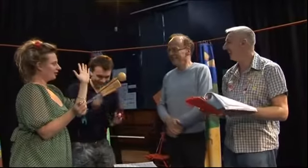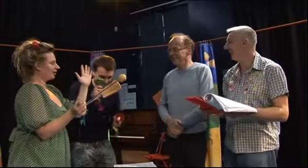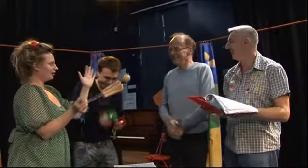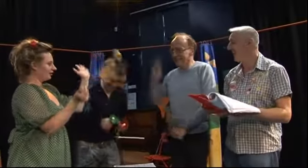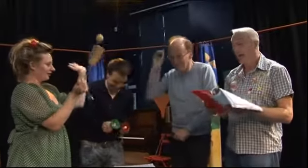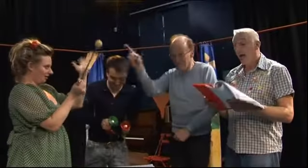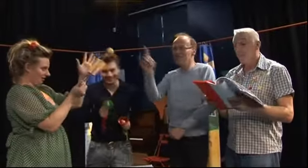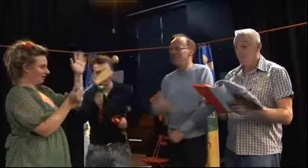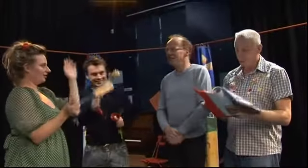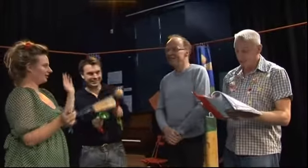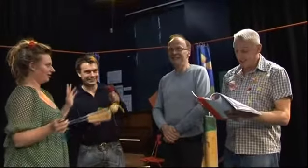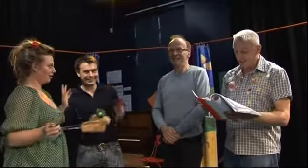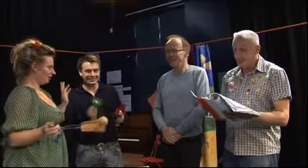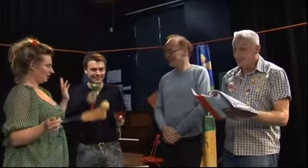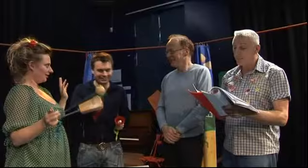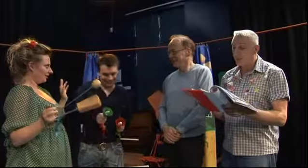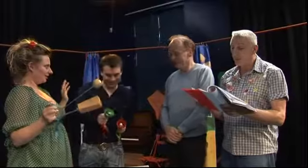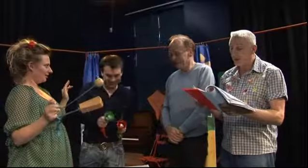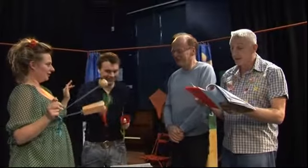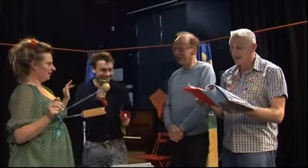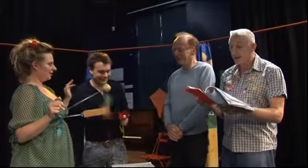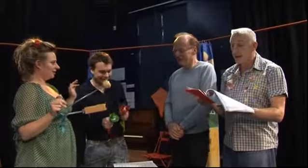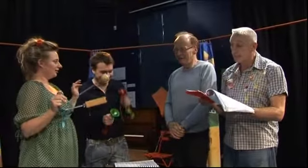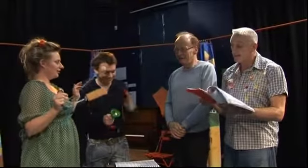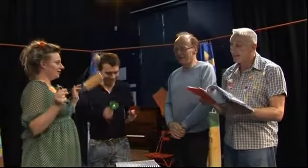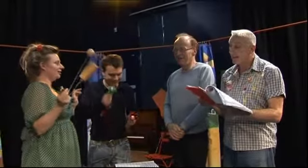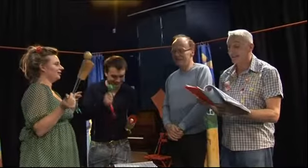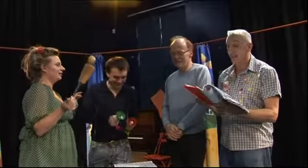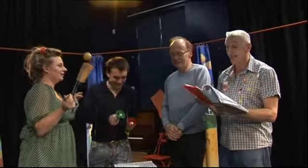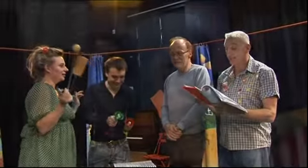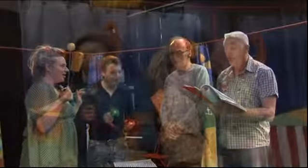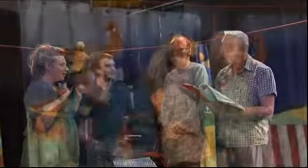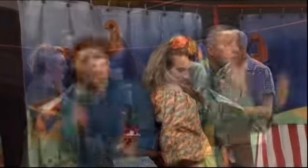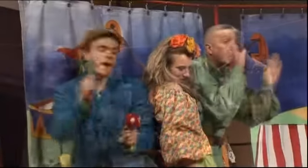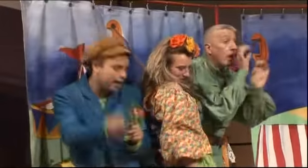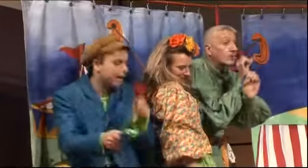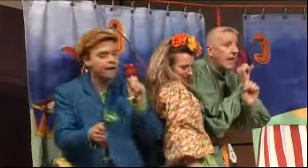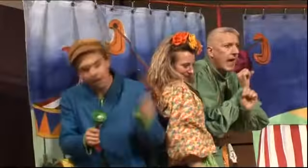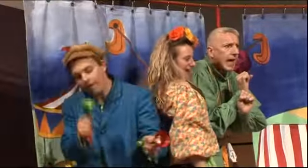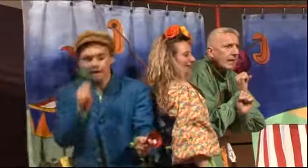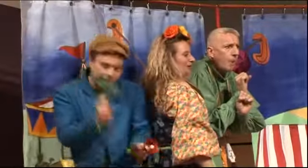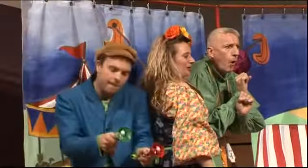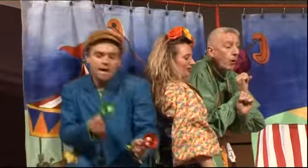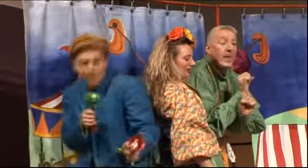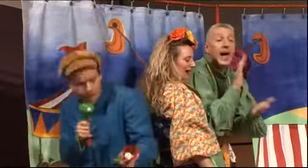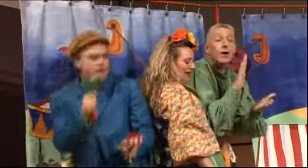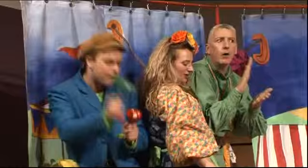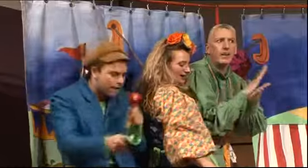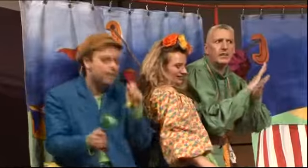Okay. Petrushka is a puppet, or maybe he is not. We won't say any more now, or it will